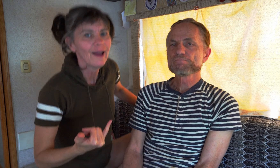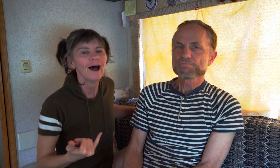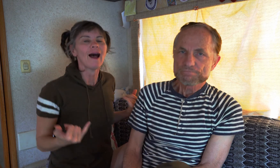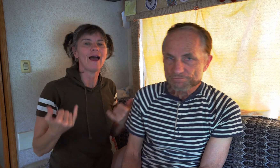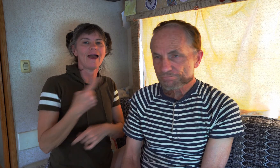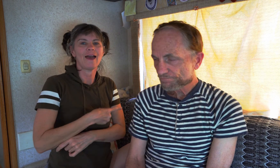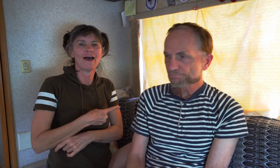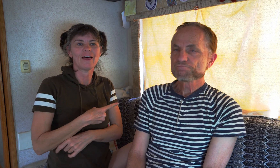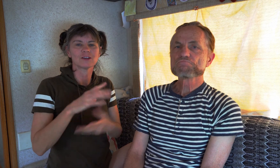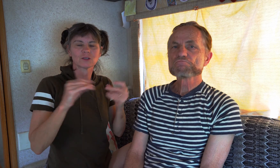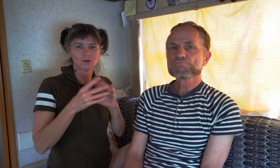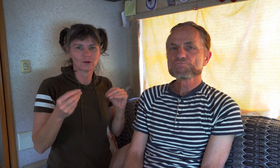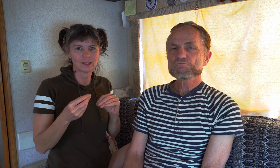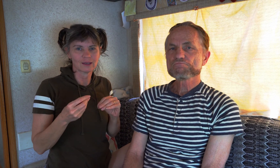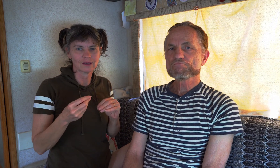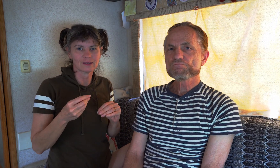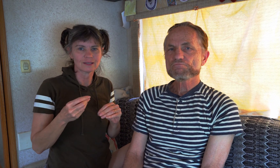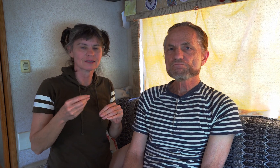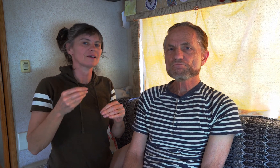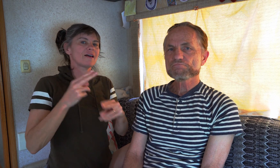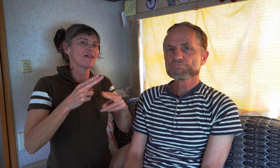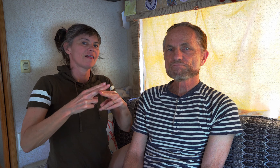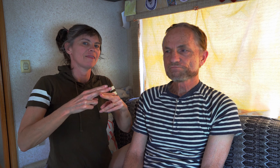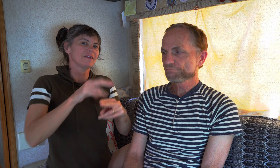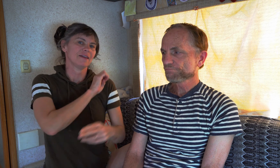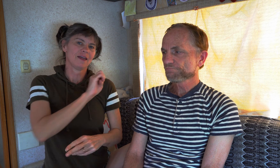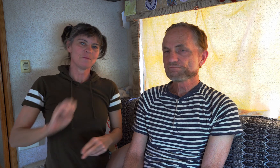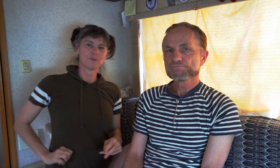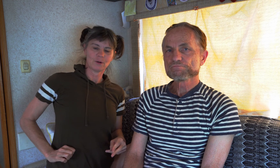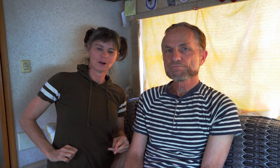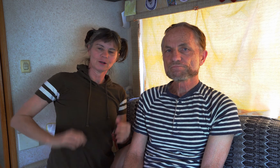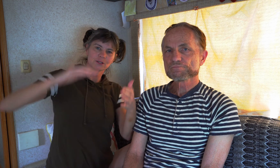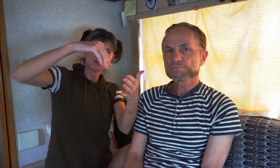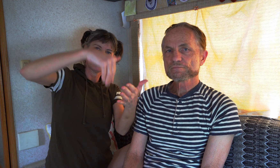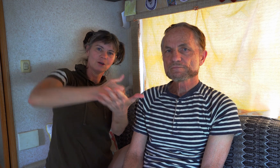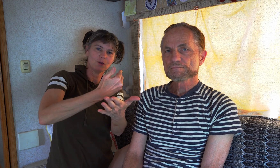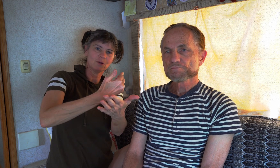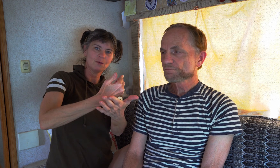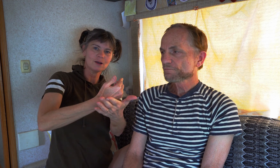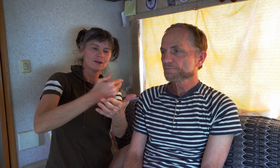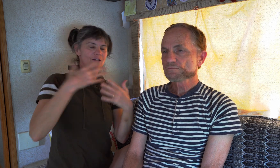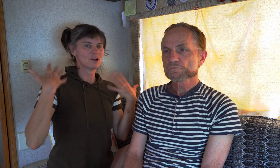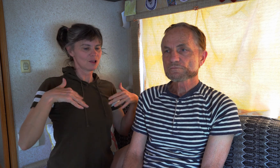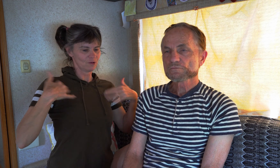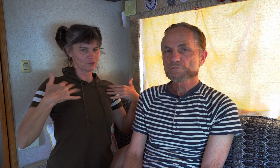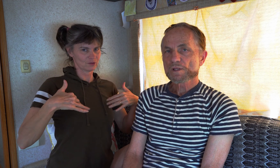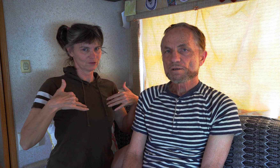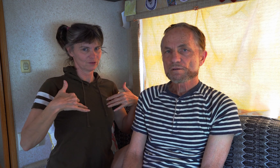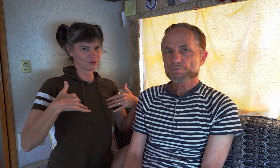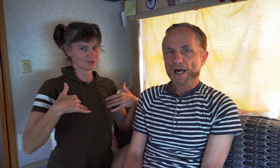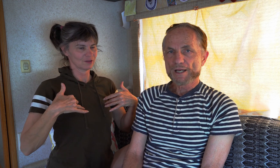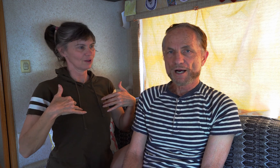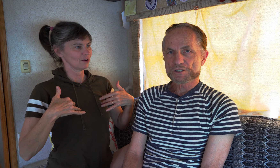today, and this story is The Emperor's New